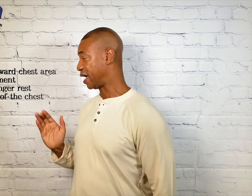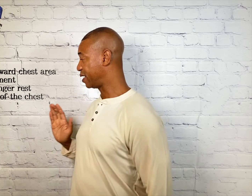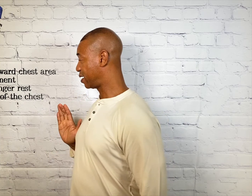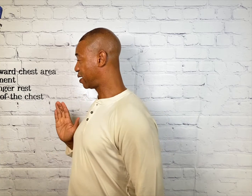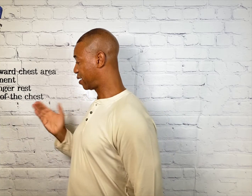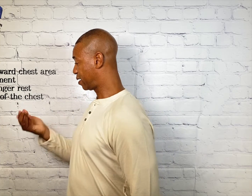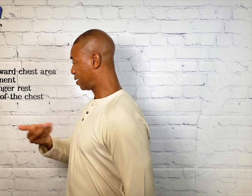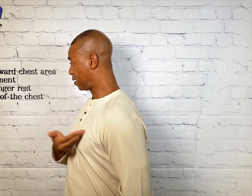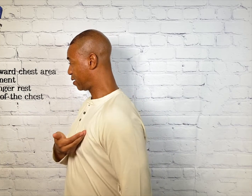side.